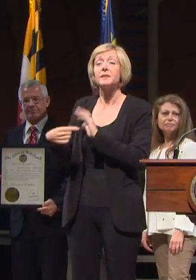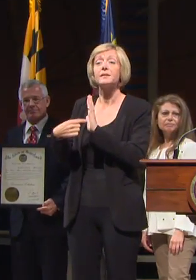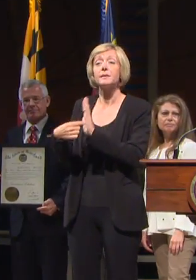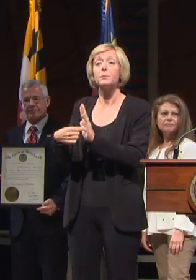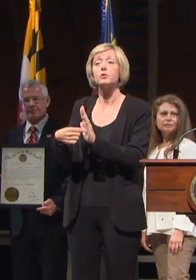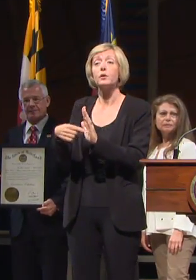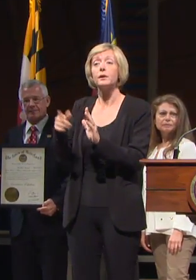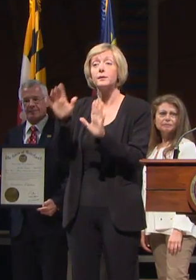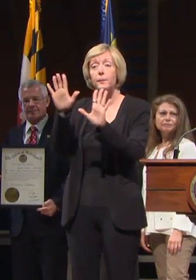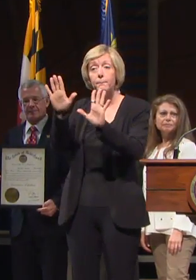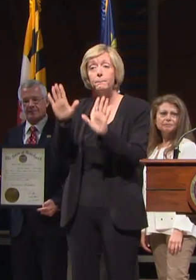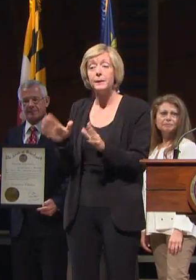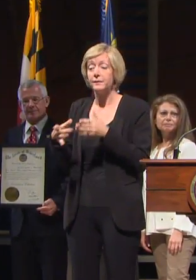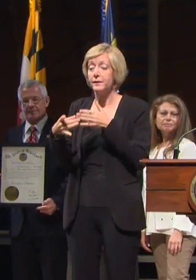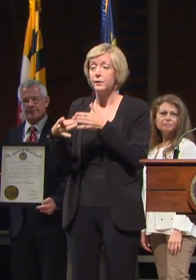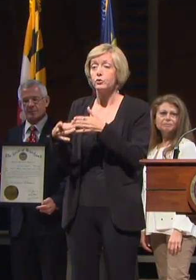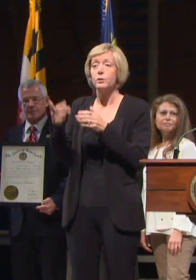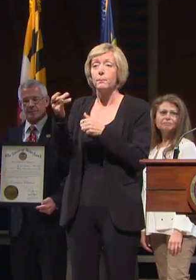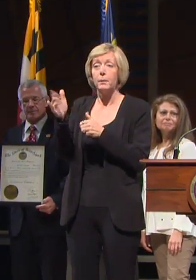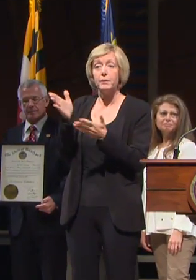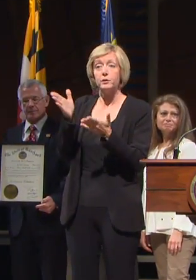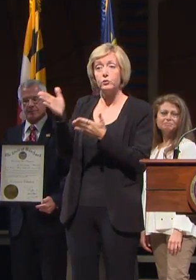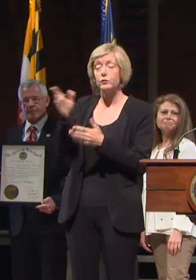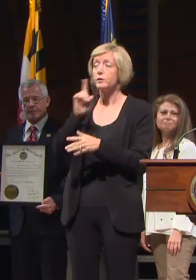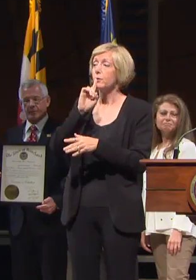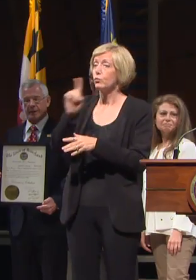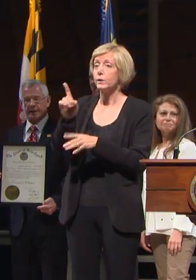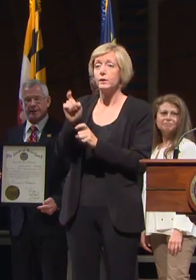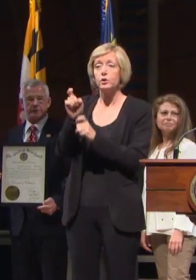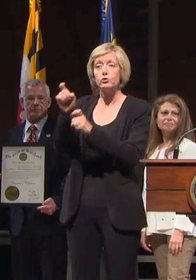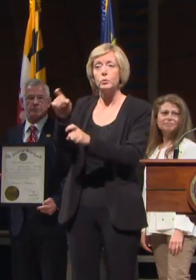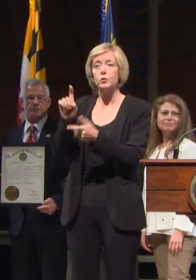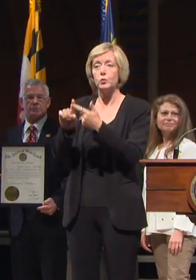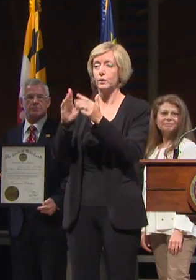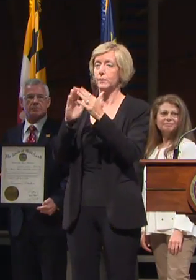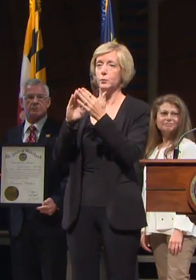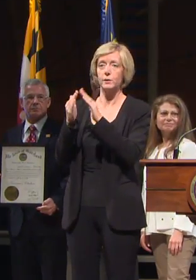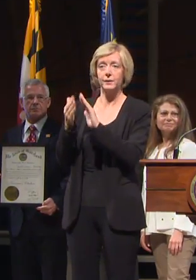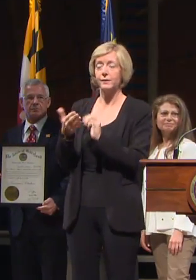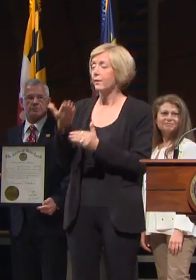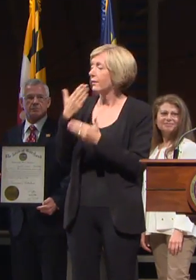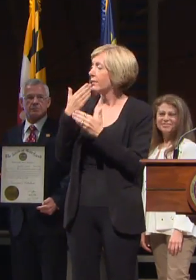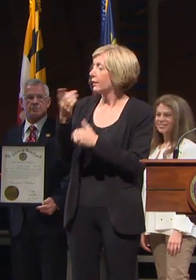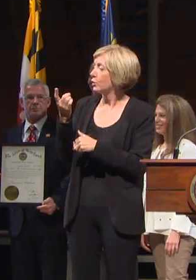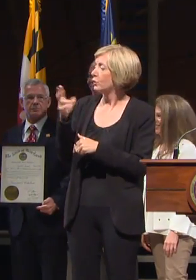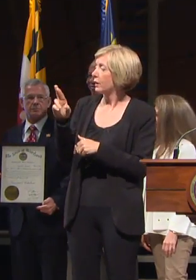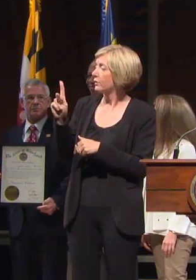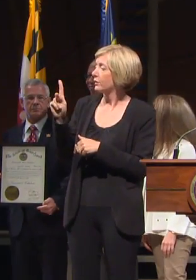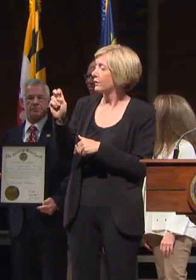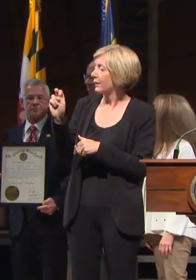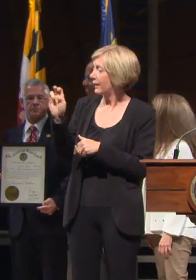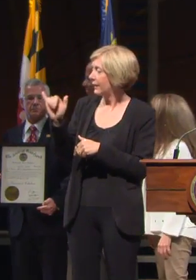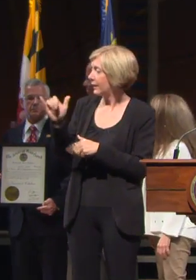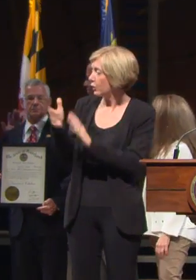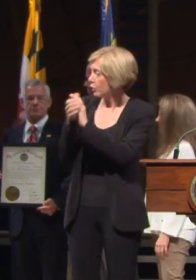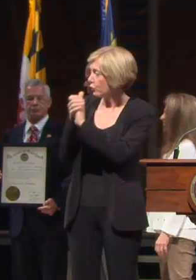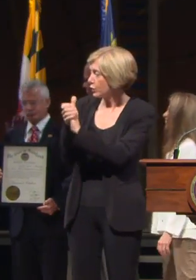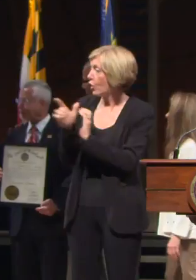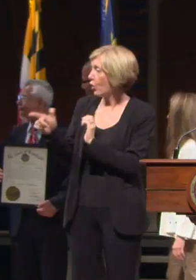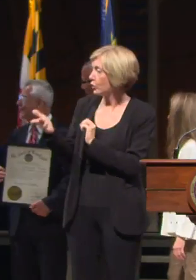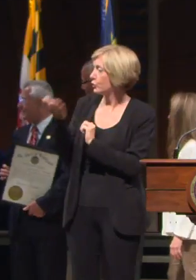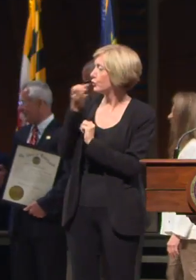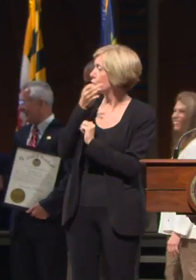exceptional leadership and public service and has made significant contributions to the community. Thank you, Dr. Kenny, and congratulations on